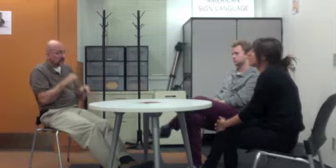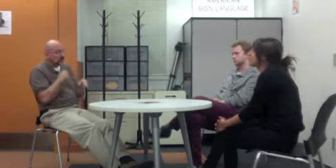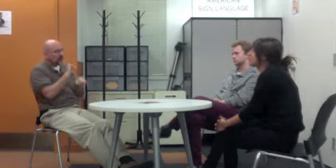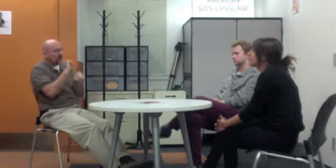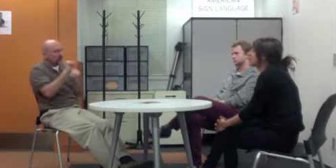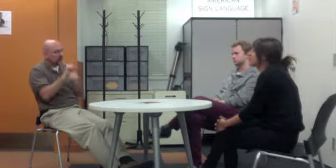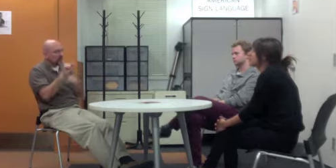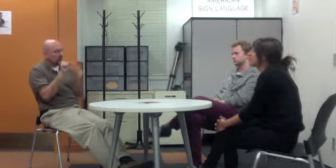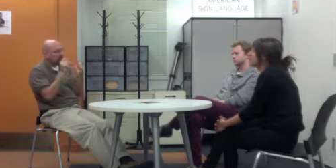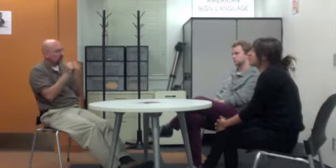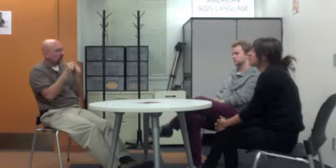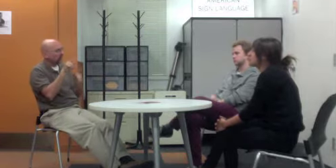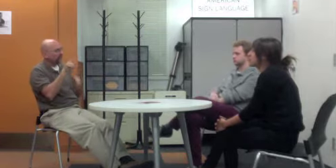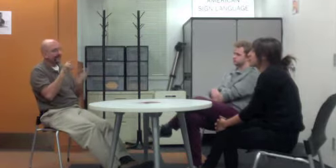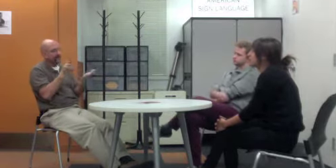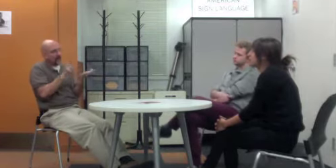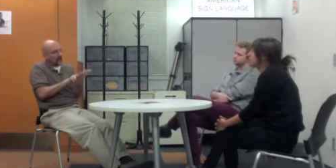I graduated, I started working with